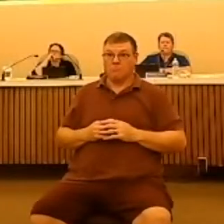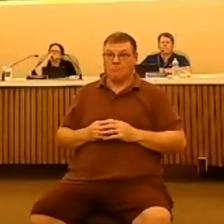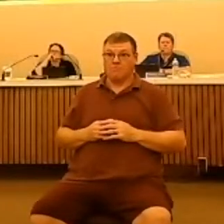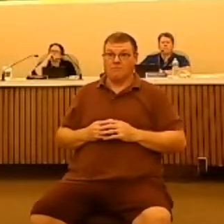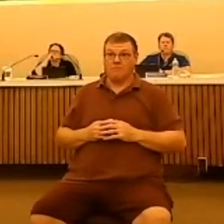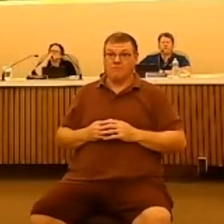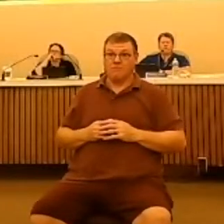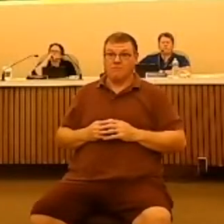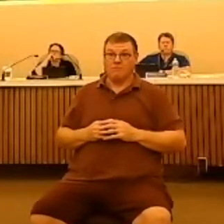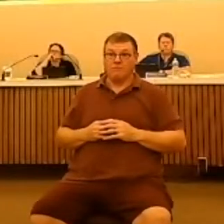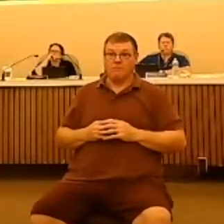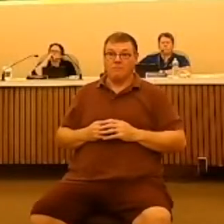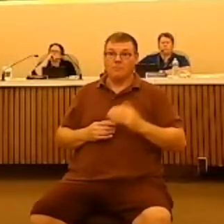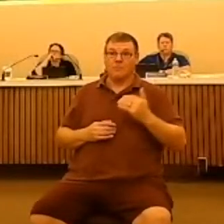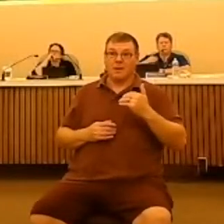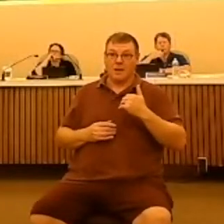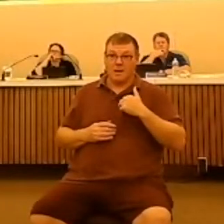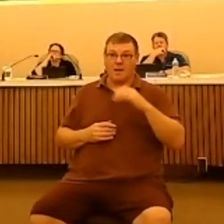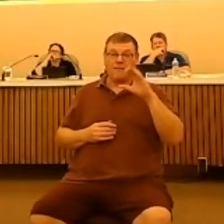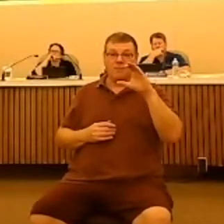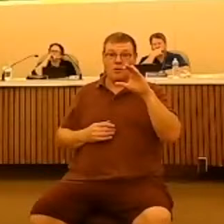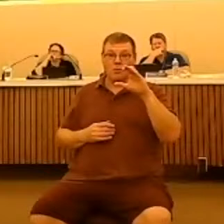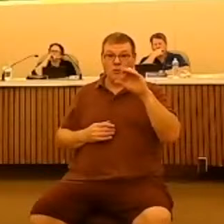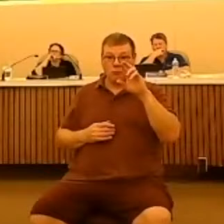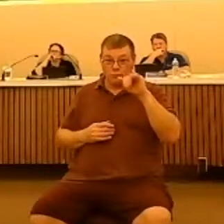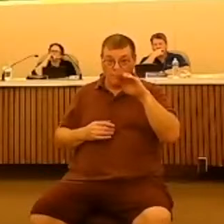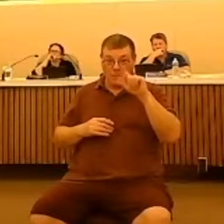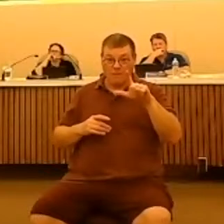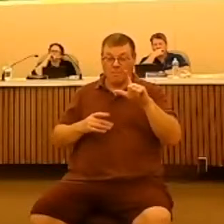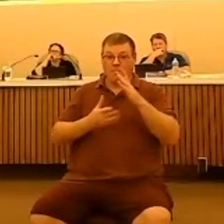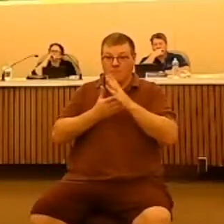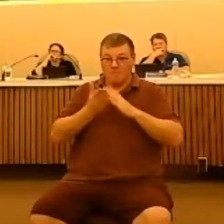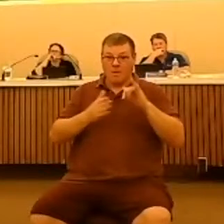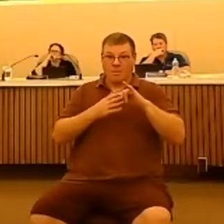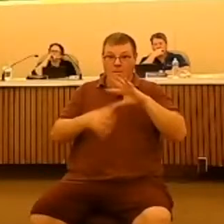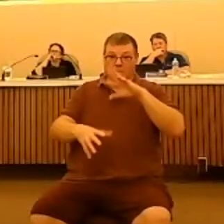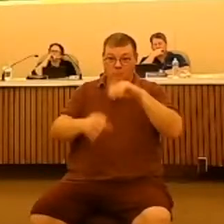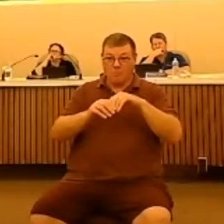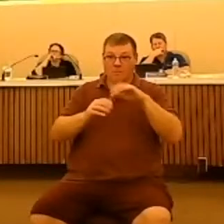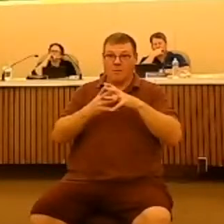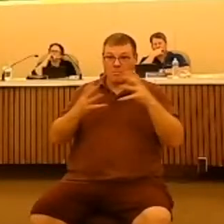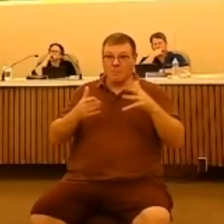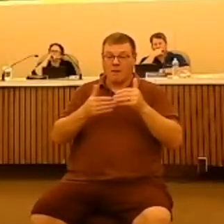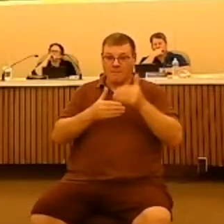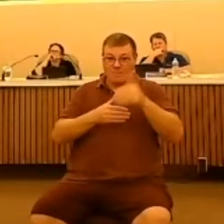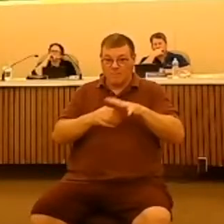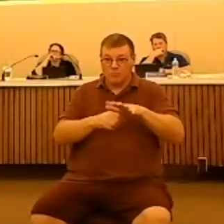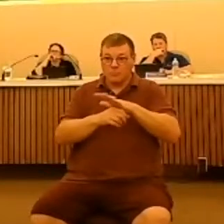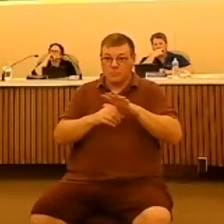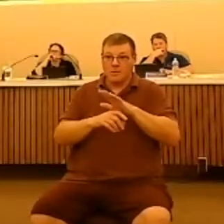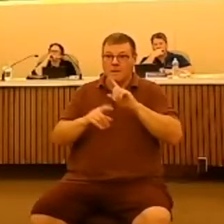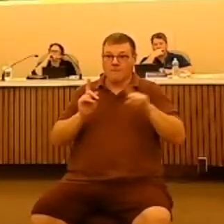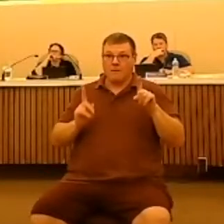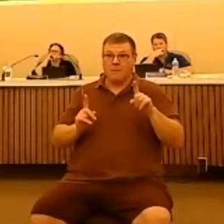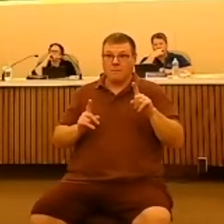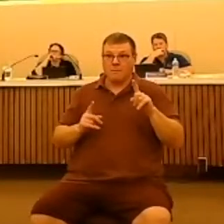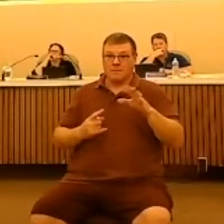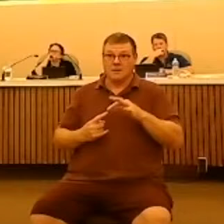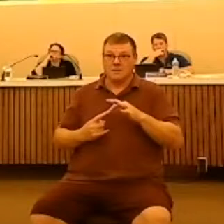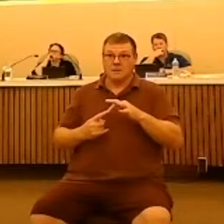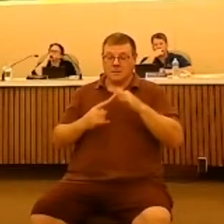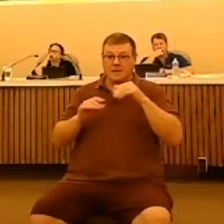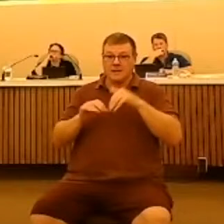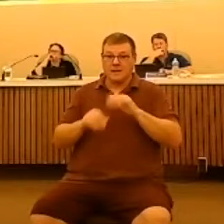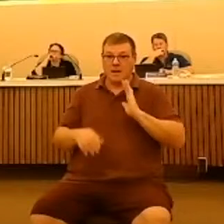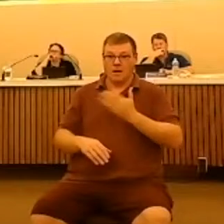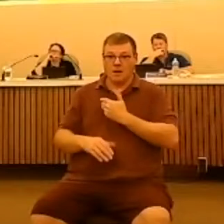we have a criminal element that comes into a lot of neighborhoods, but especially down into